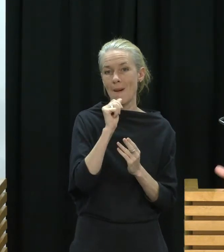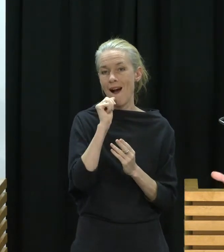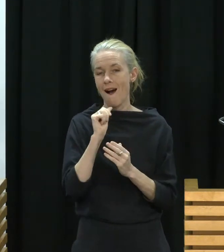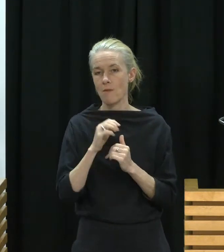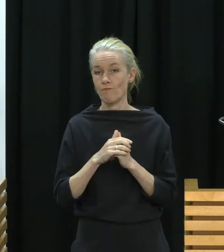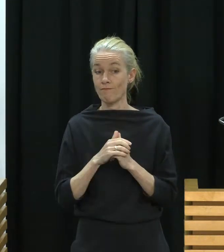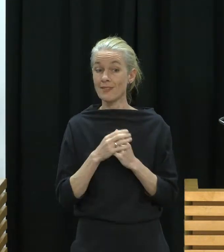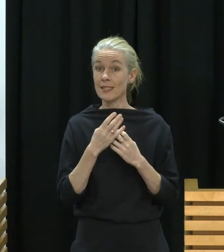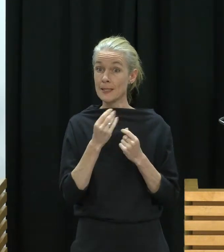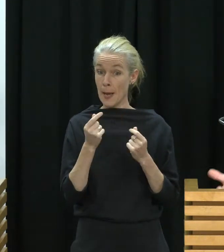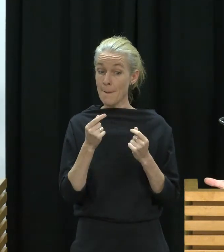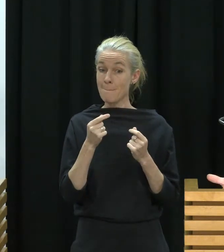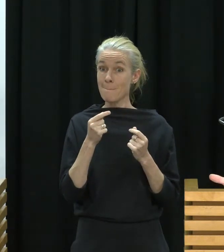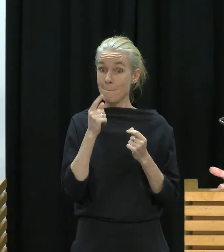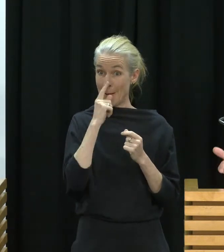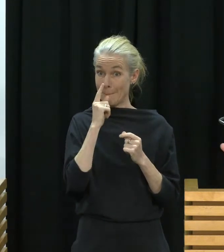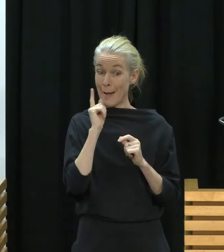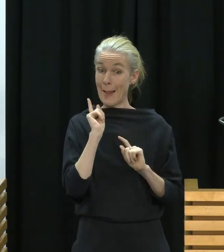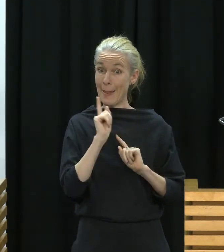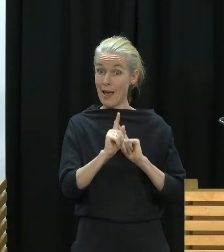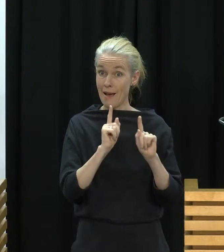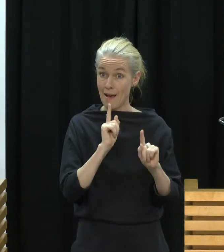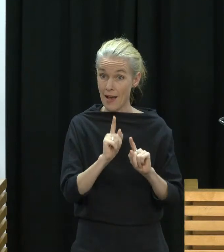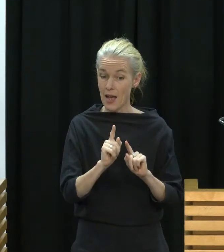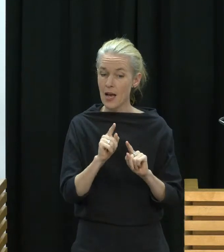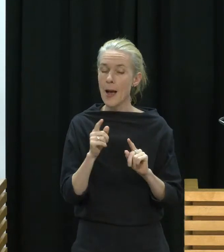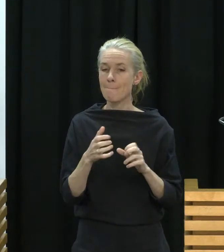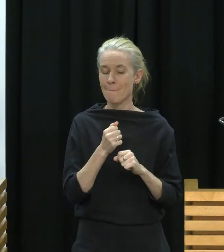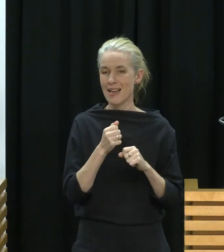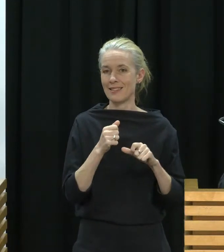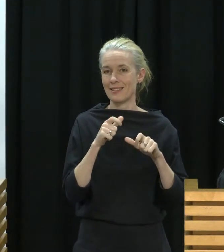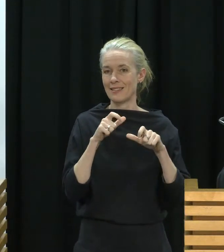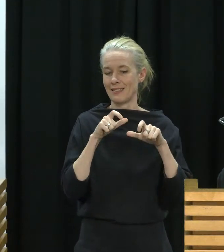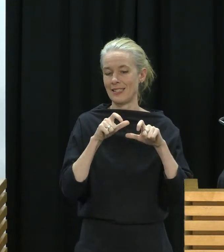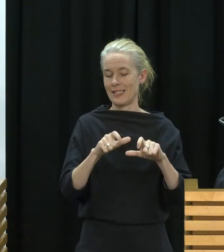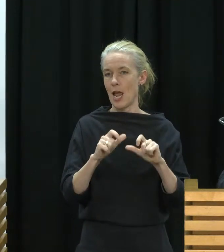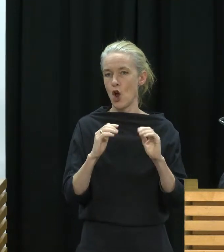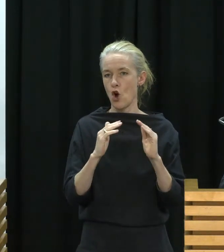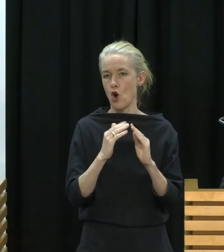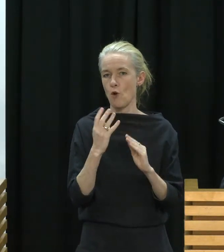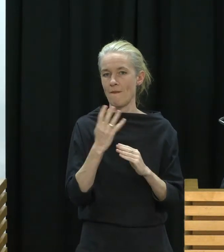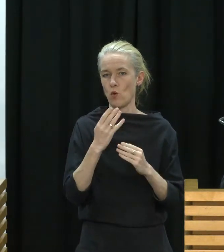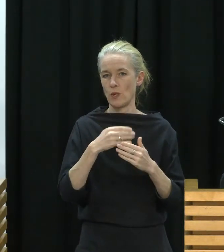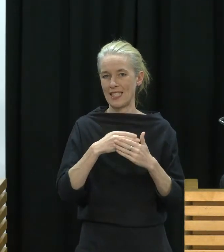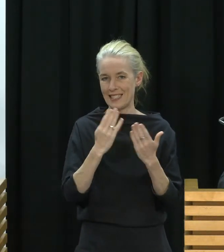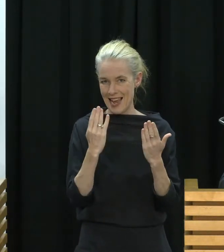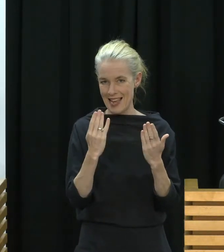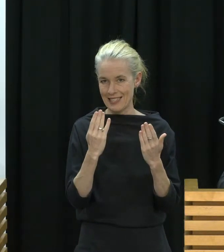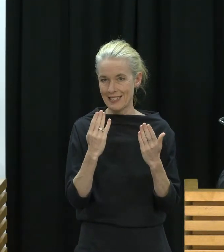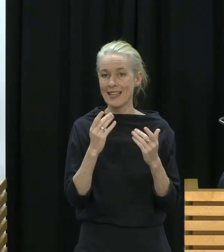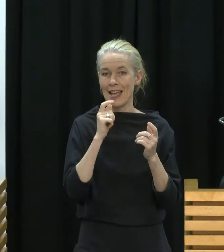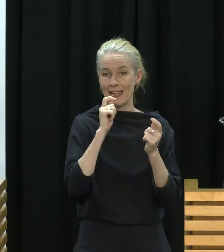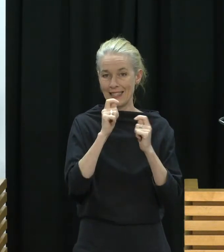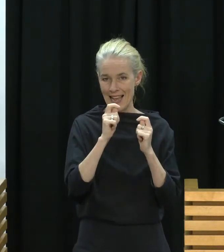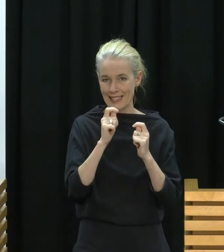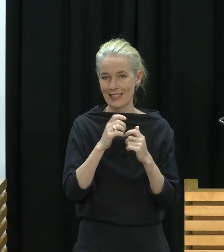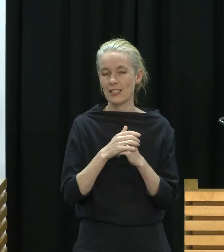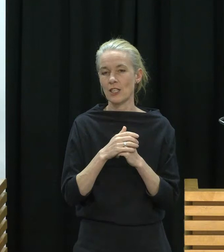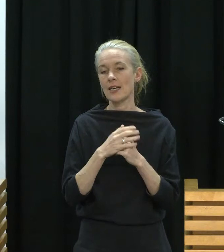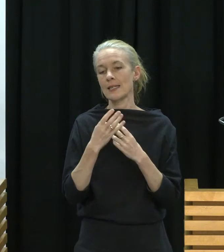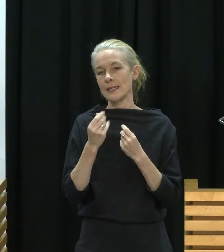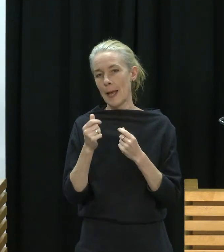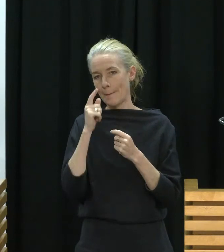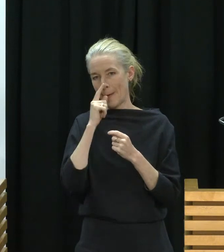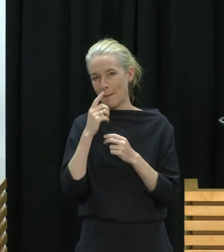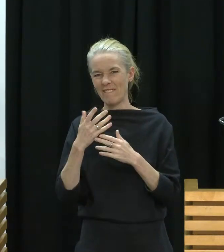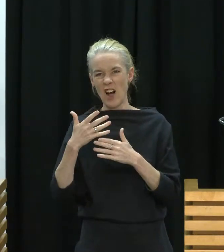for 14 days and be tested. The balance will need to isolate and be tested. The advice was updated, and that's what we do as we get more information.